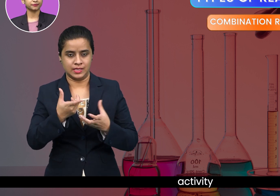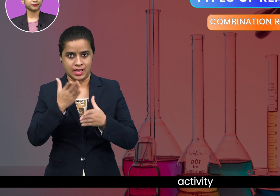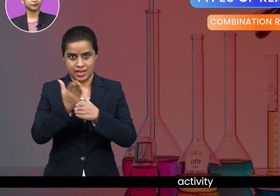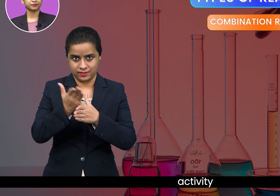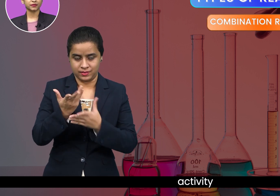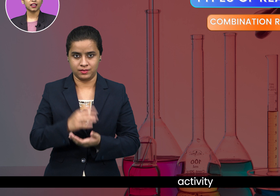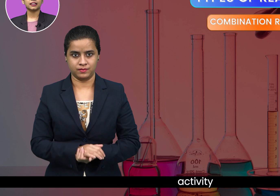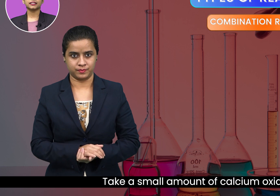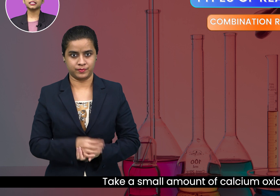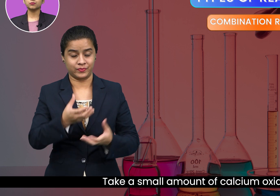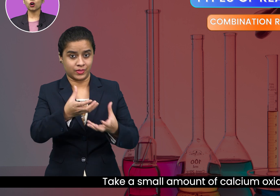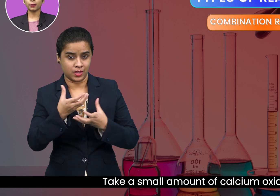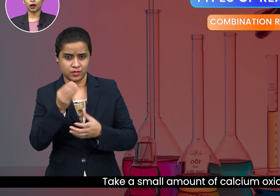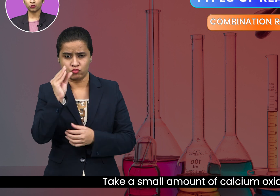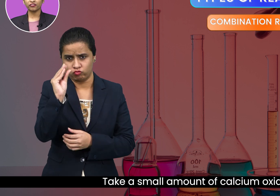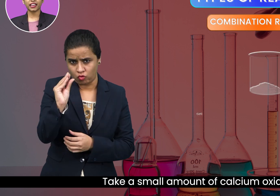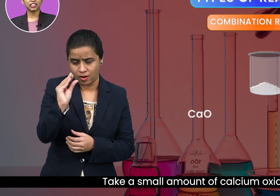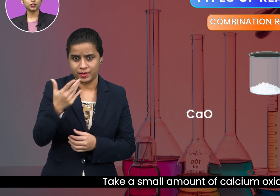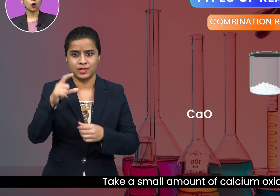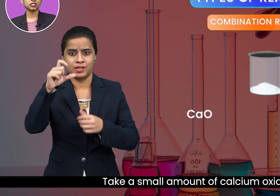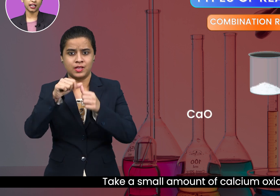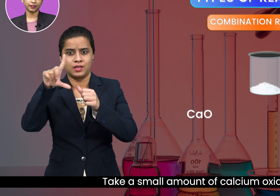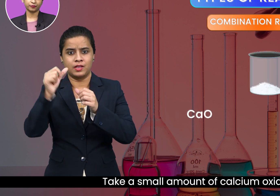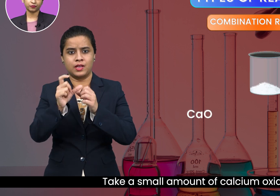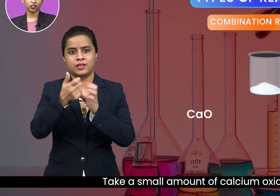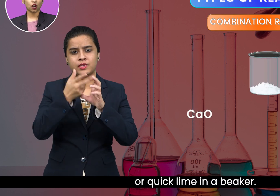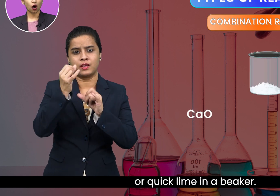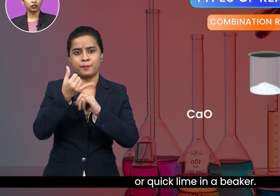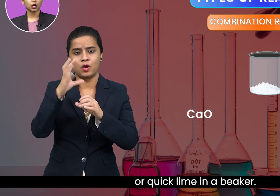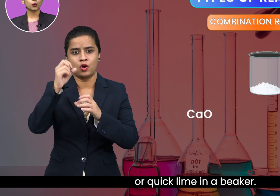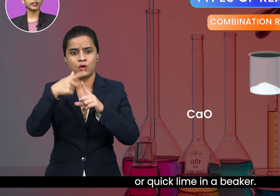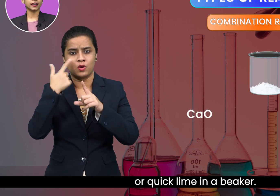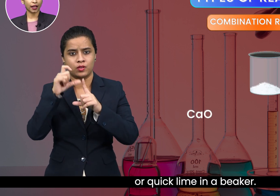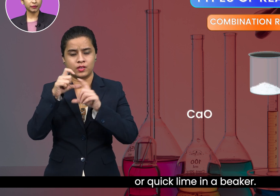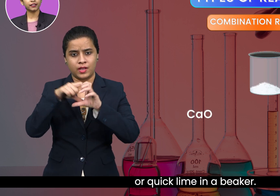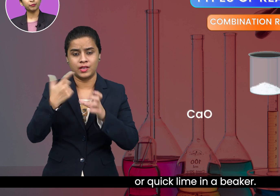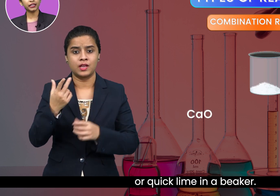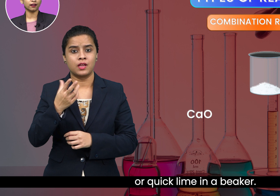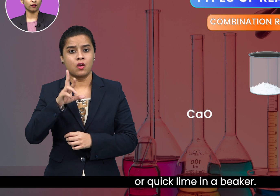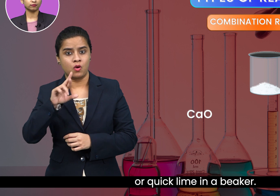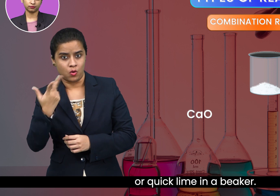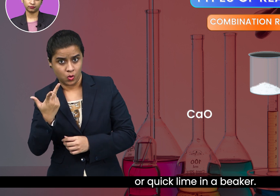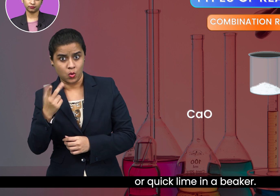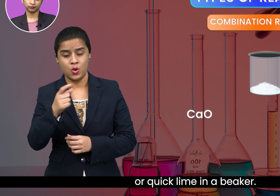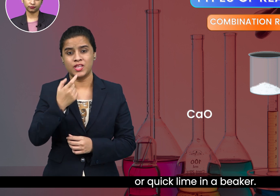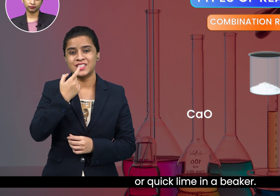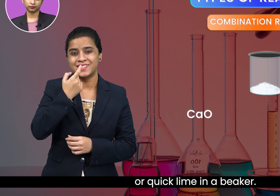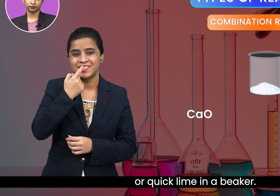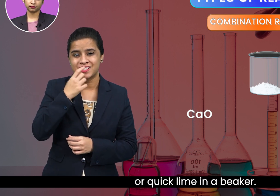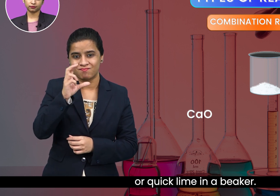Activity: take a small amount of calcium oxide or quicklime in a beaker.